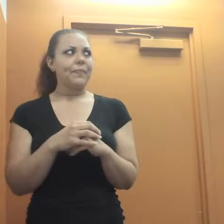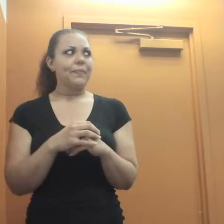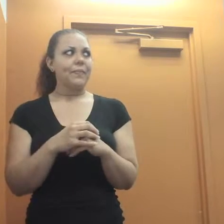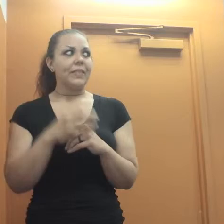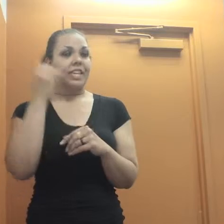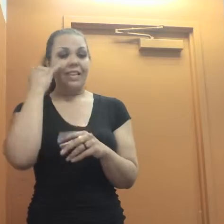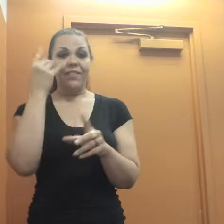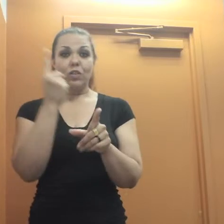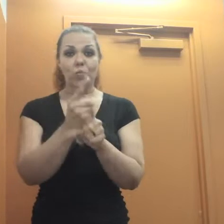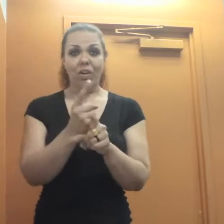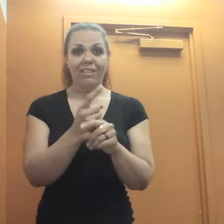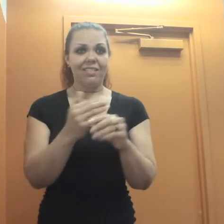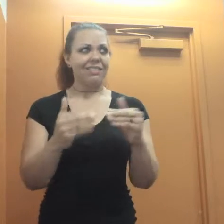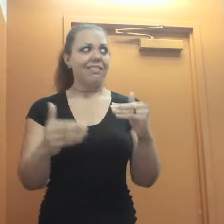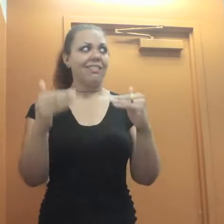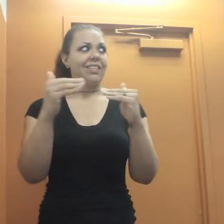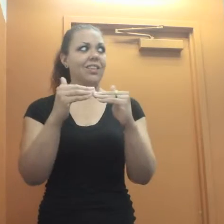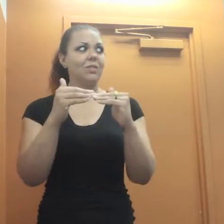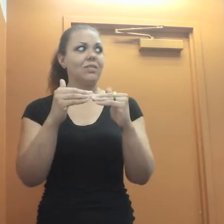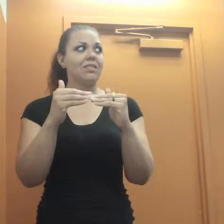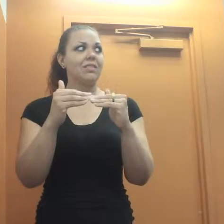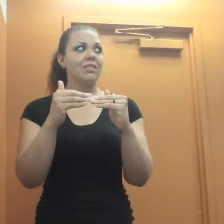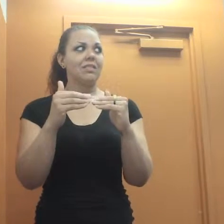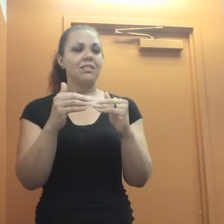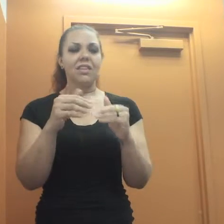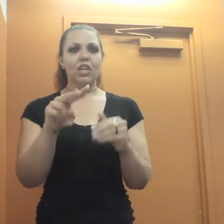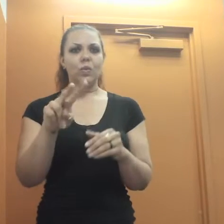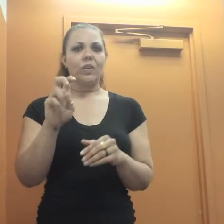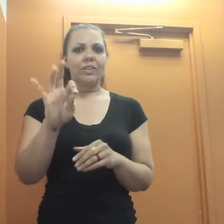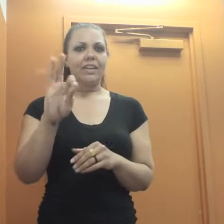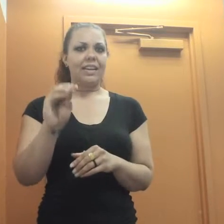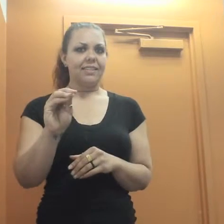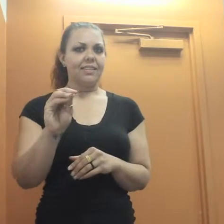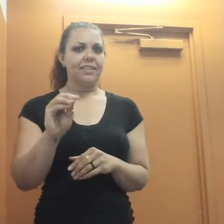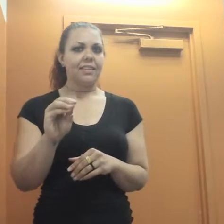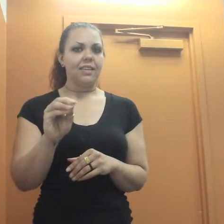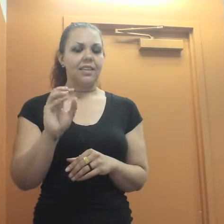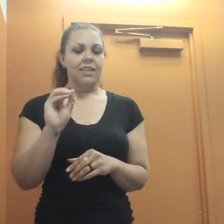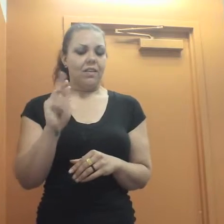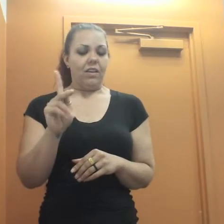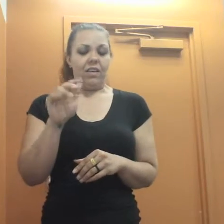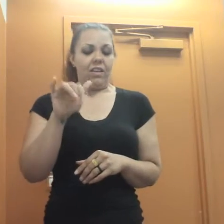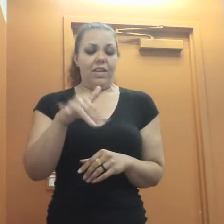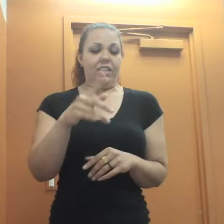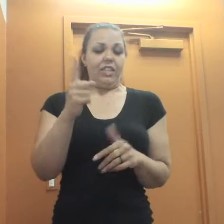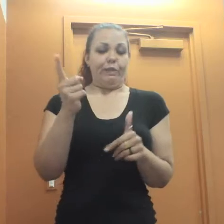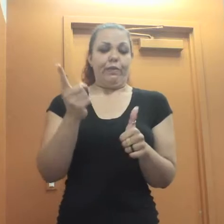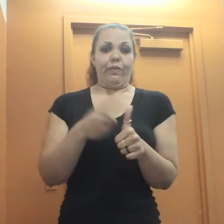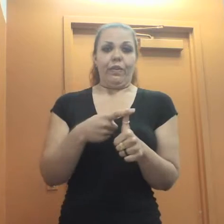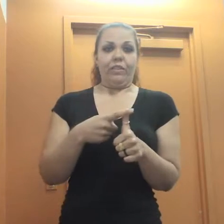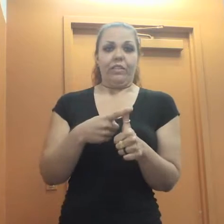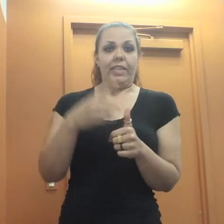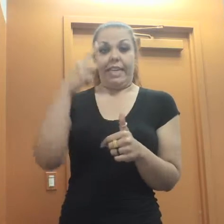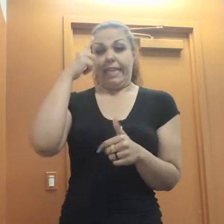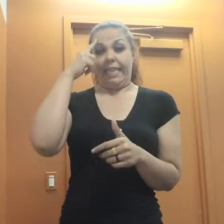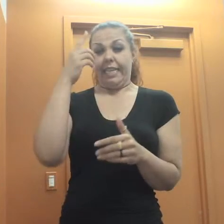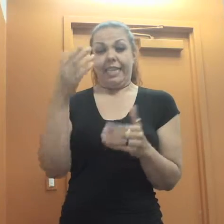the second in scientific notation. Okay, that's the first, and as I said, I think the easiest kind of equilibrium